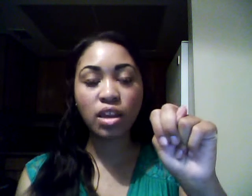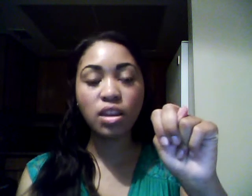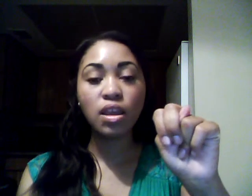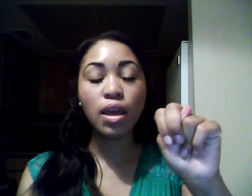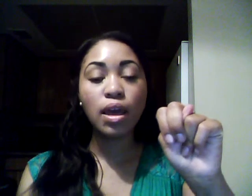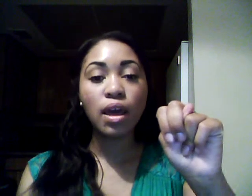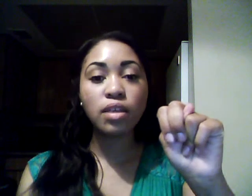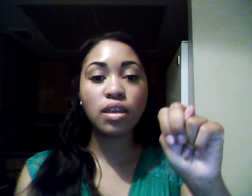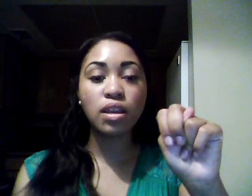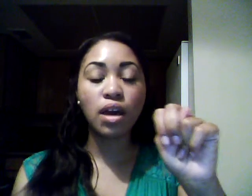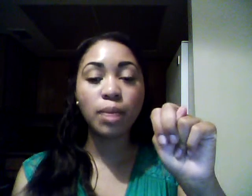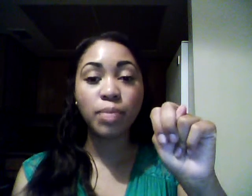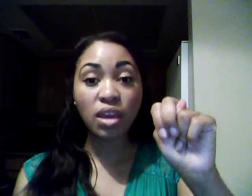N. And then P